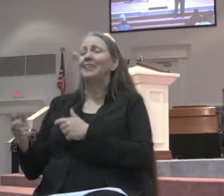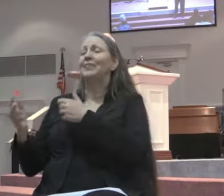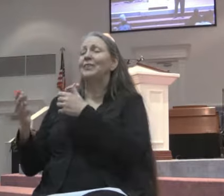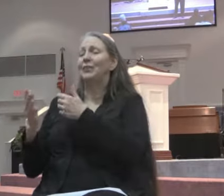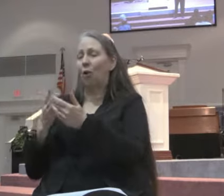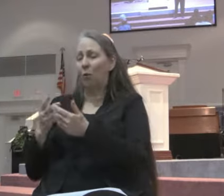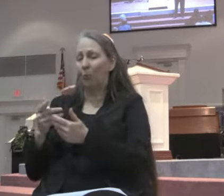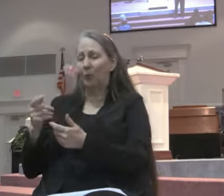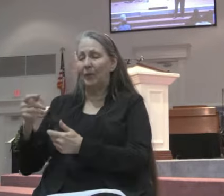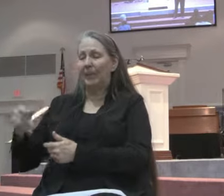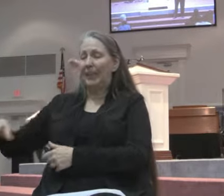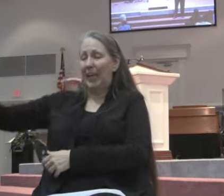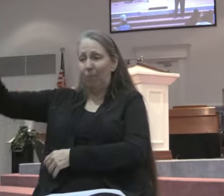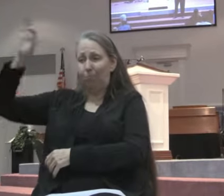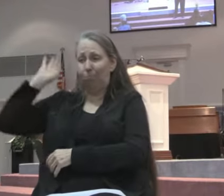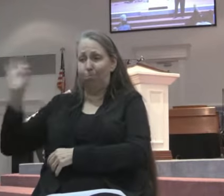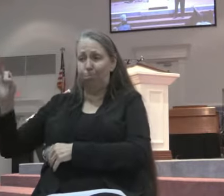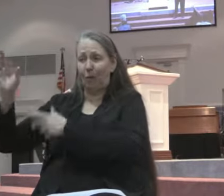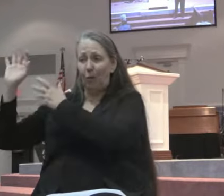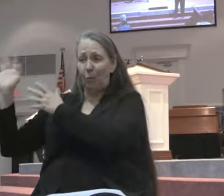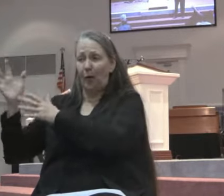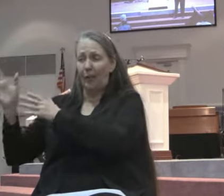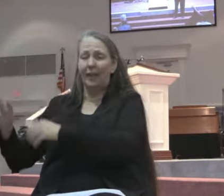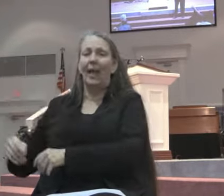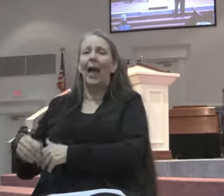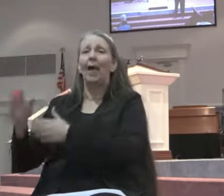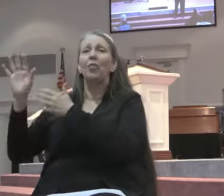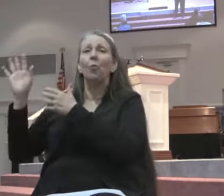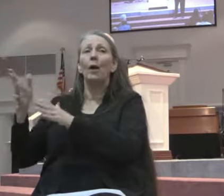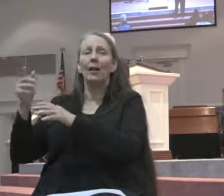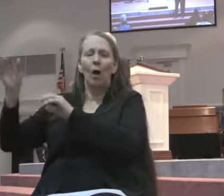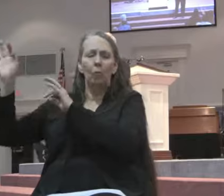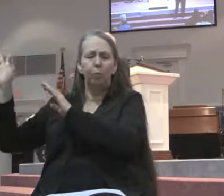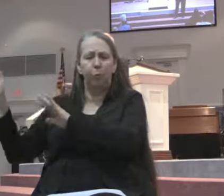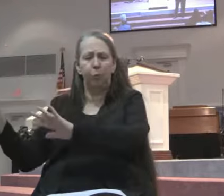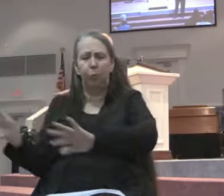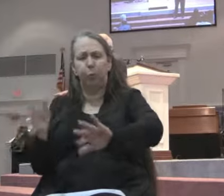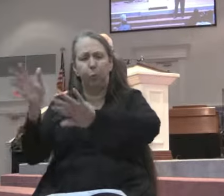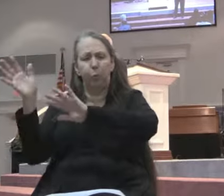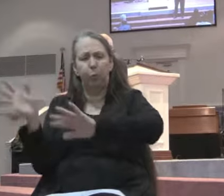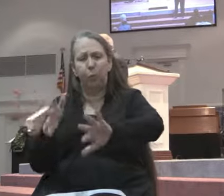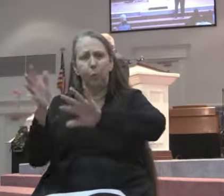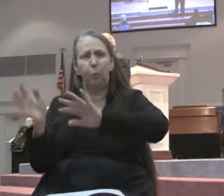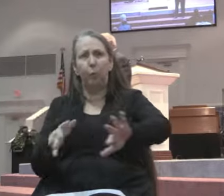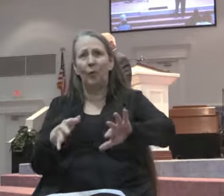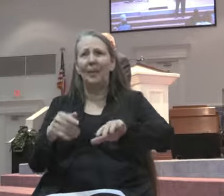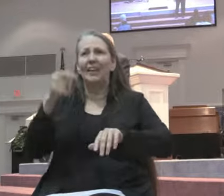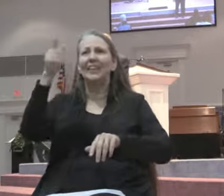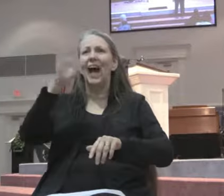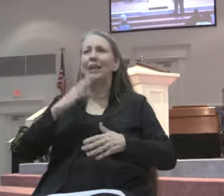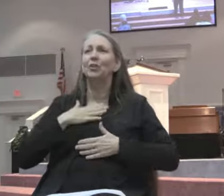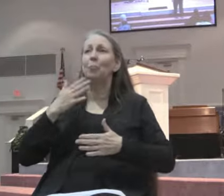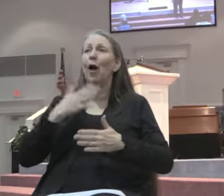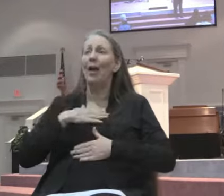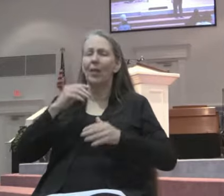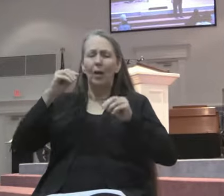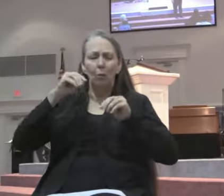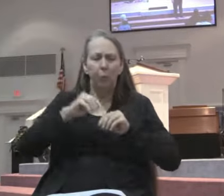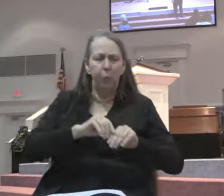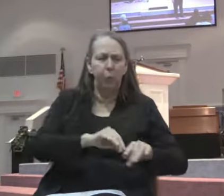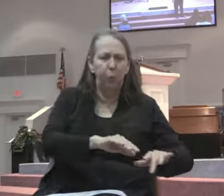God breathed on them. And when he breathed on them, they stood